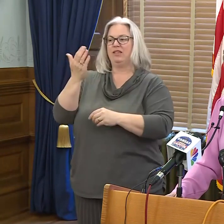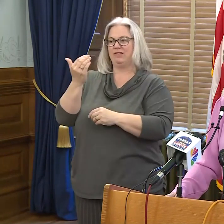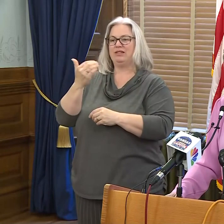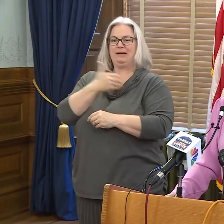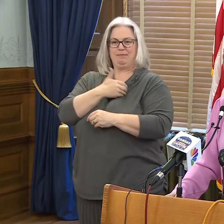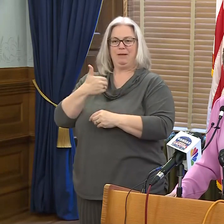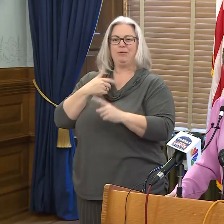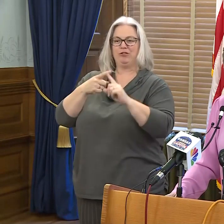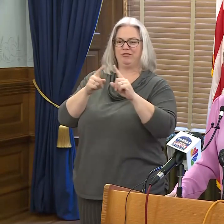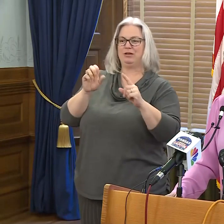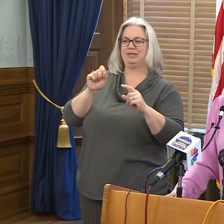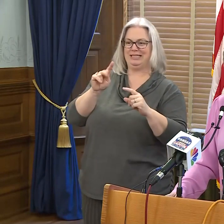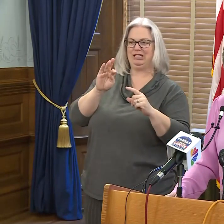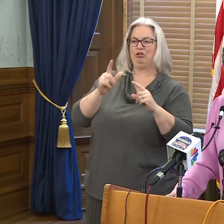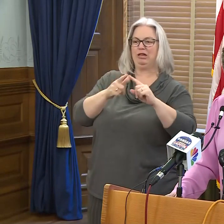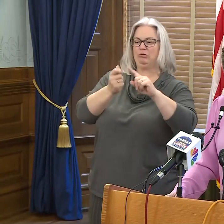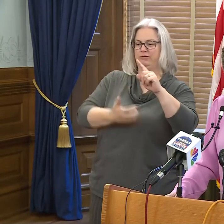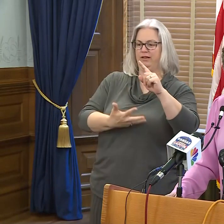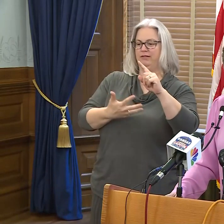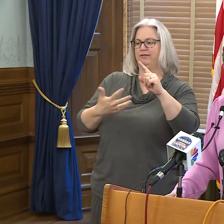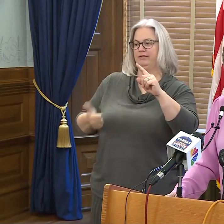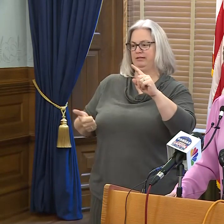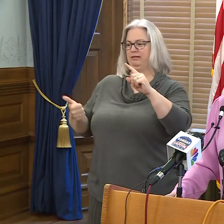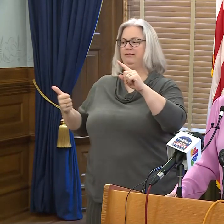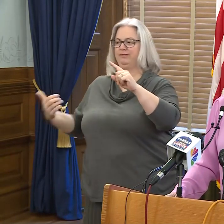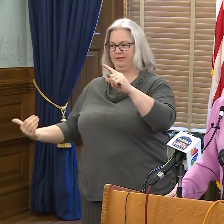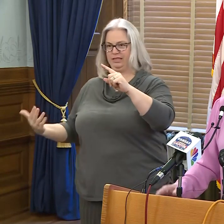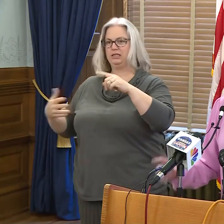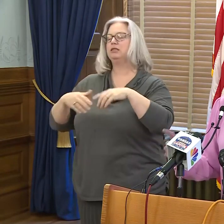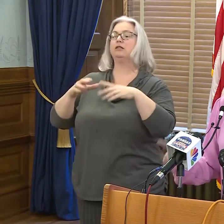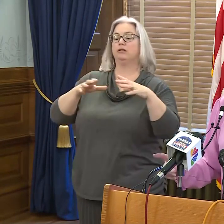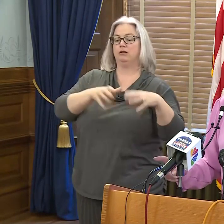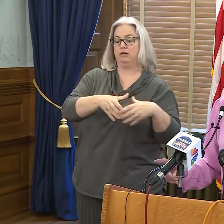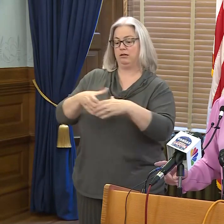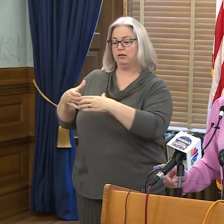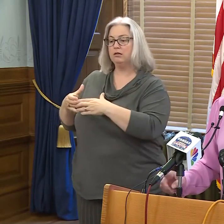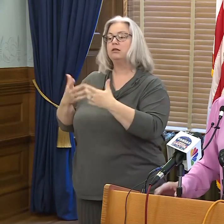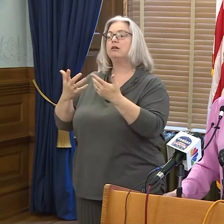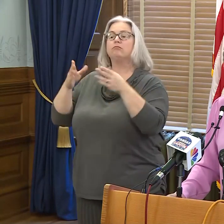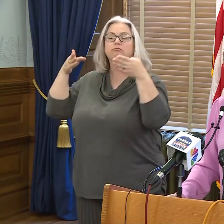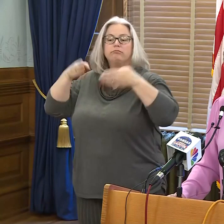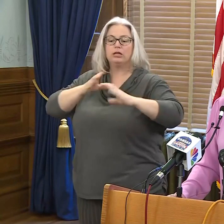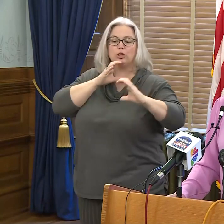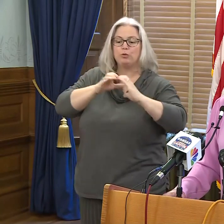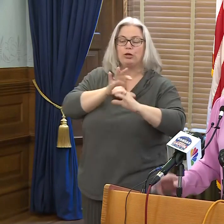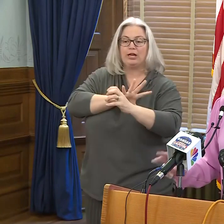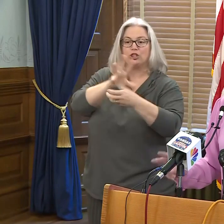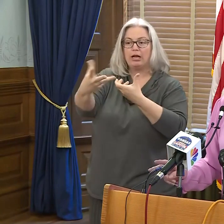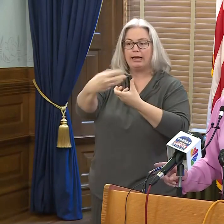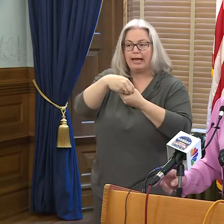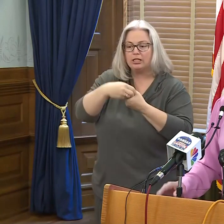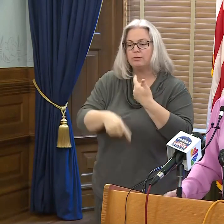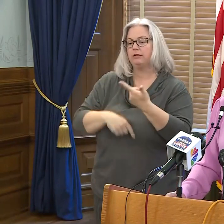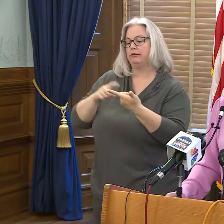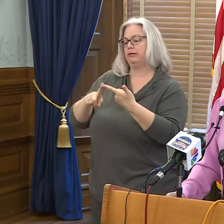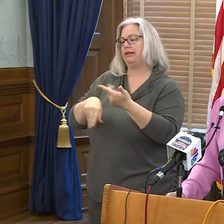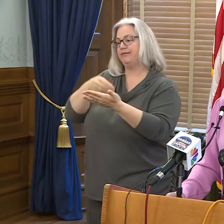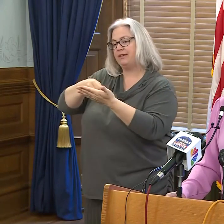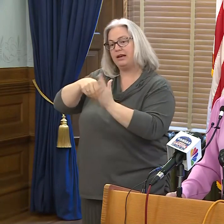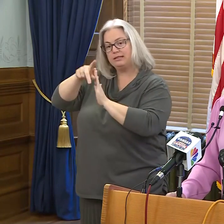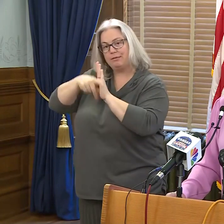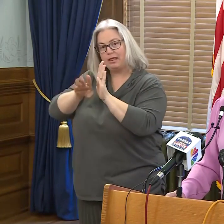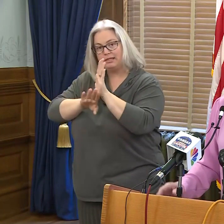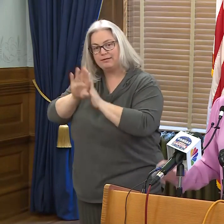the steering committee. The subcommittees will focus on communication and engagement, finance and